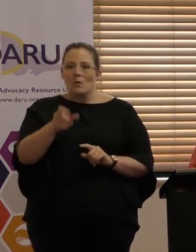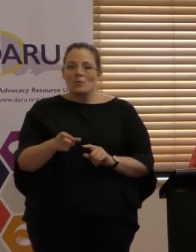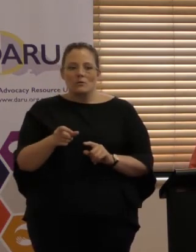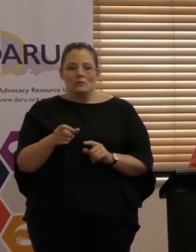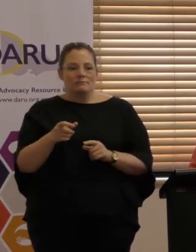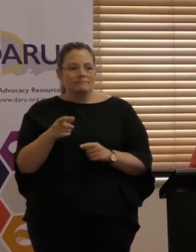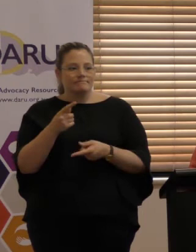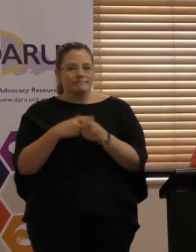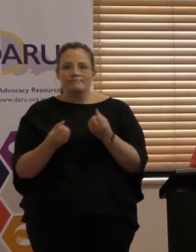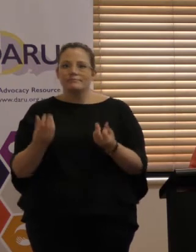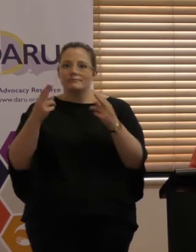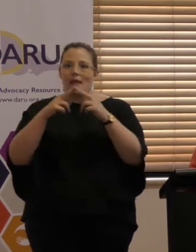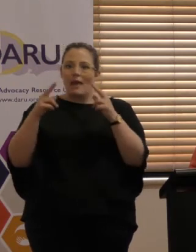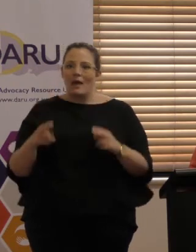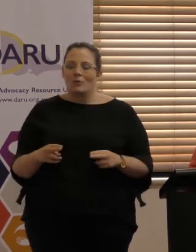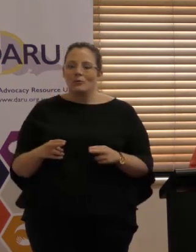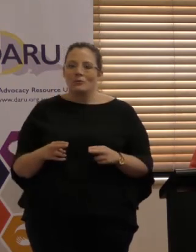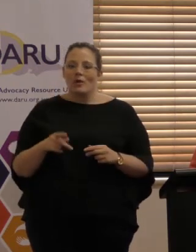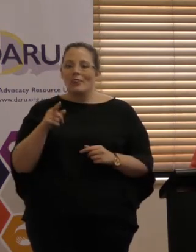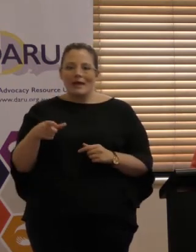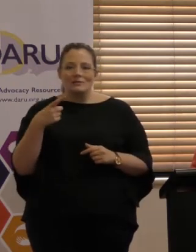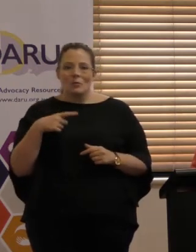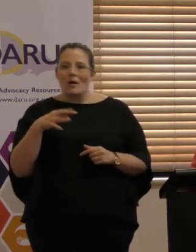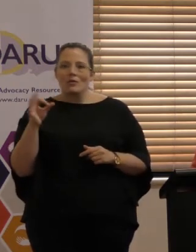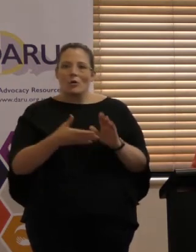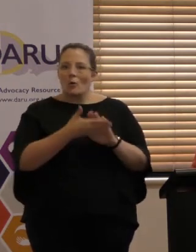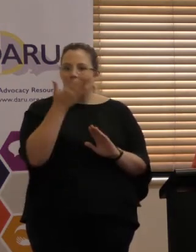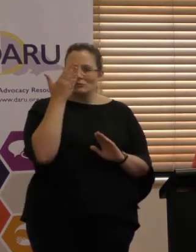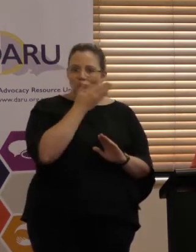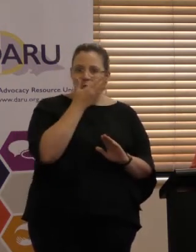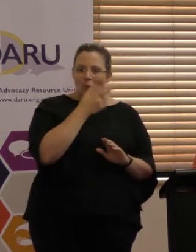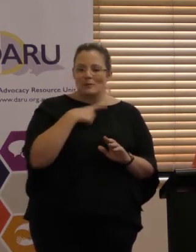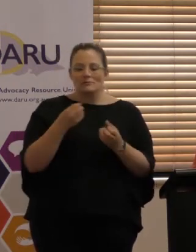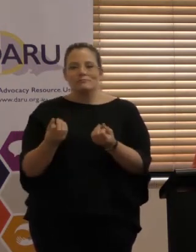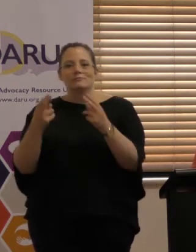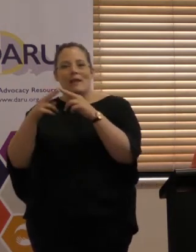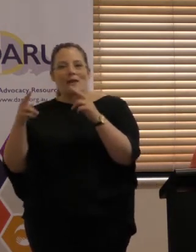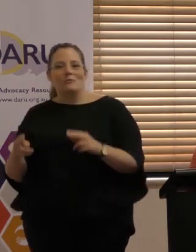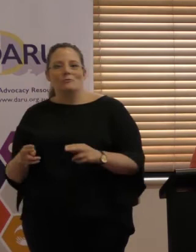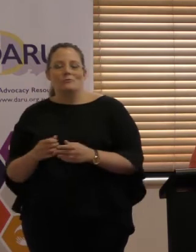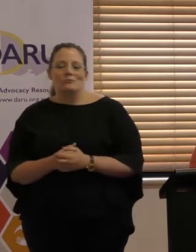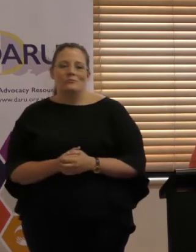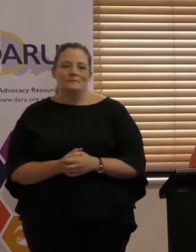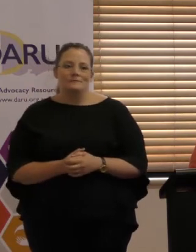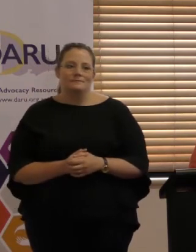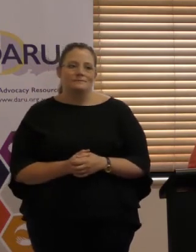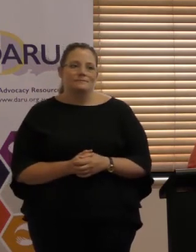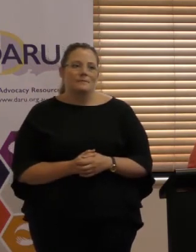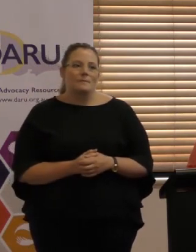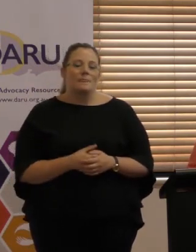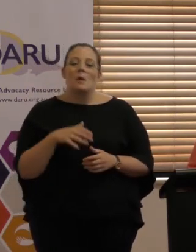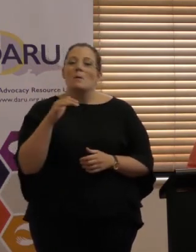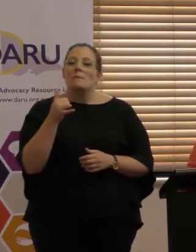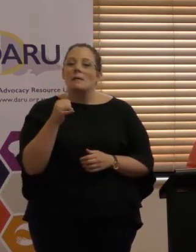homeless, and that's the reason why they're disengaged from their education. We might be talking about young people who are disengaged